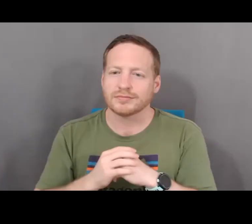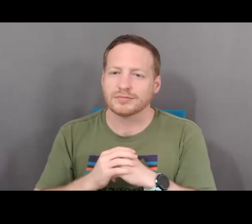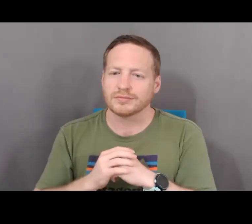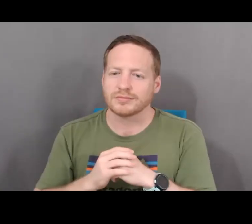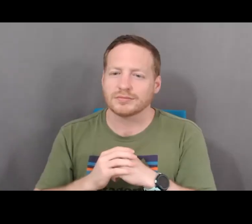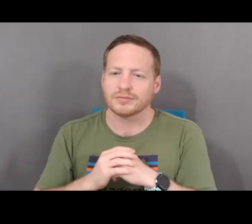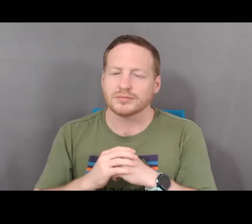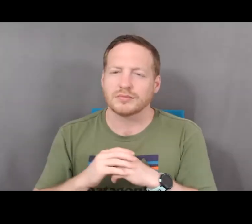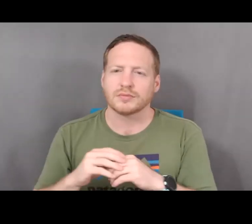Thank you, Caroline.